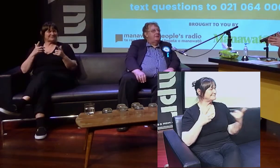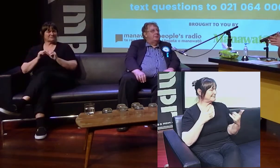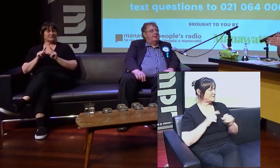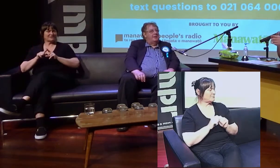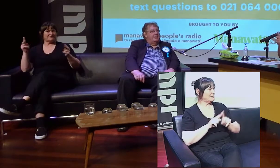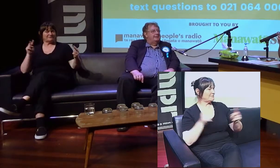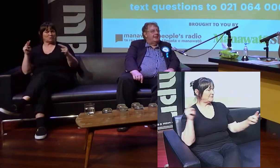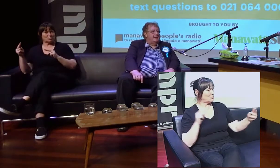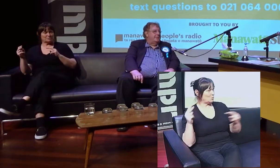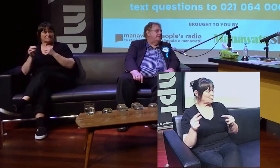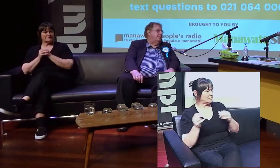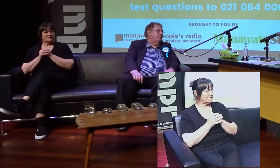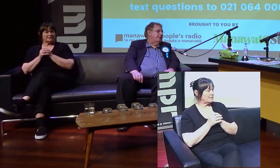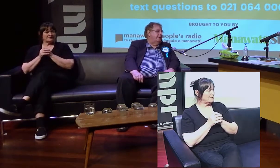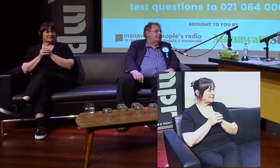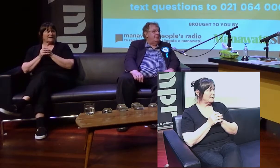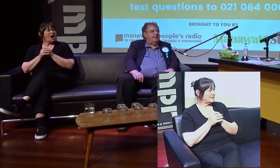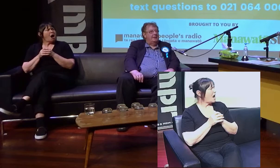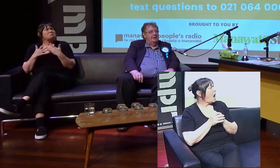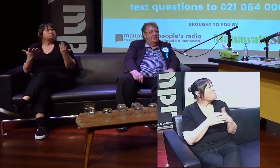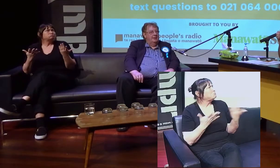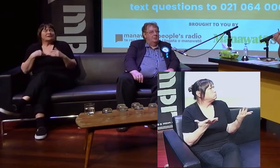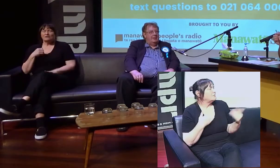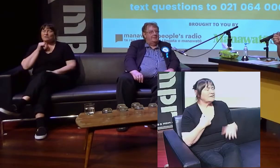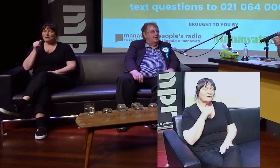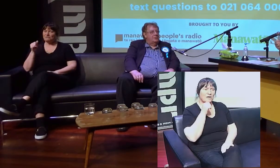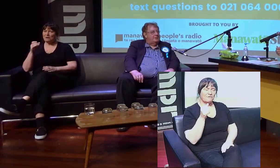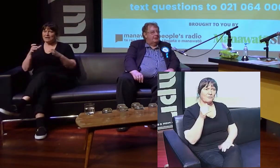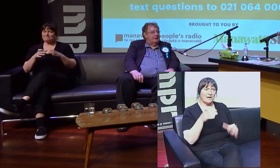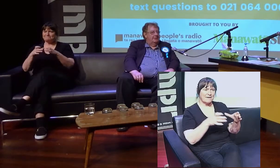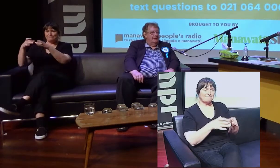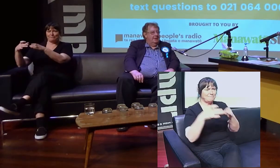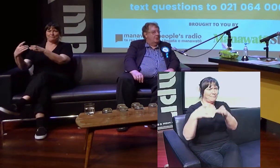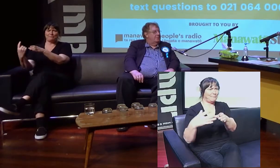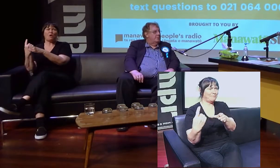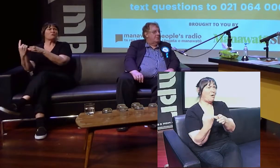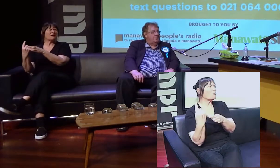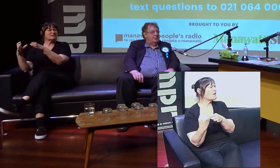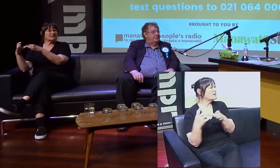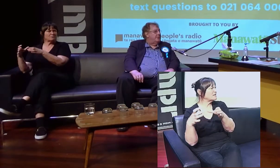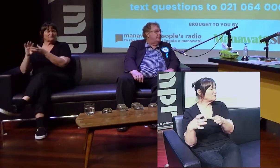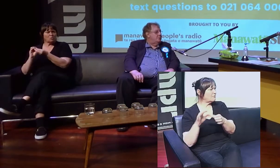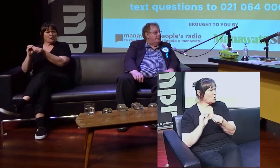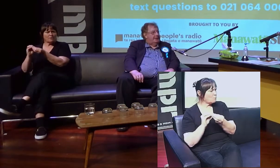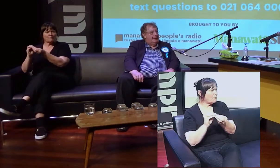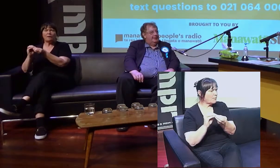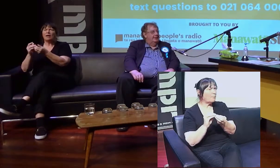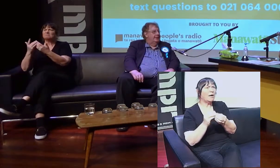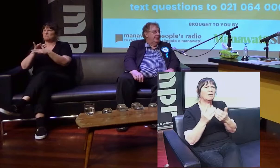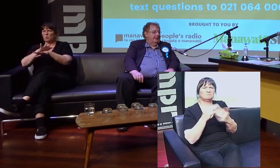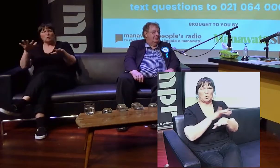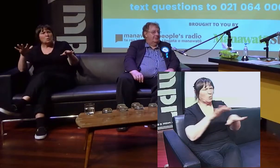I'm surprised you would say that. I don't see how we're possibly polarised. We have no particular problem where people come from, who people